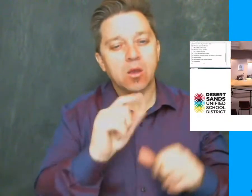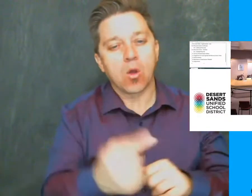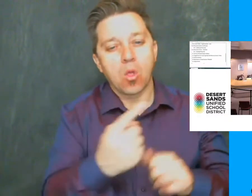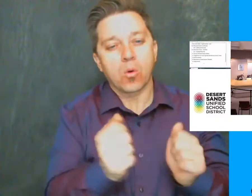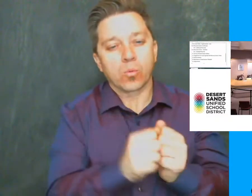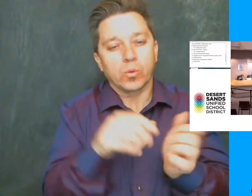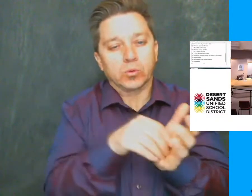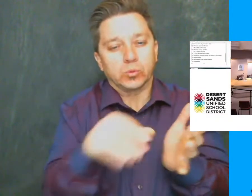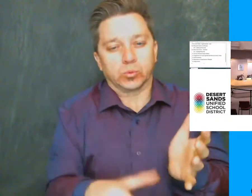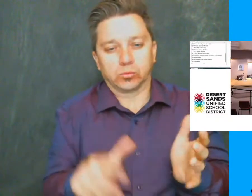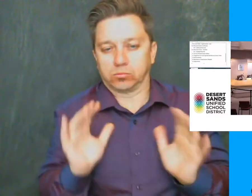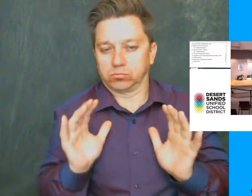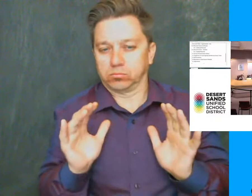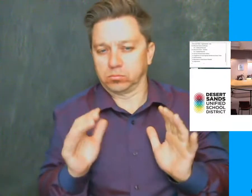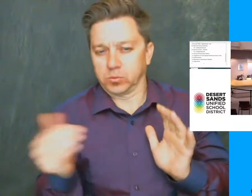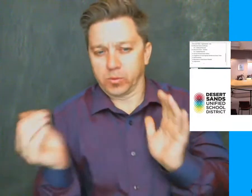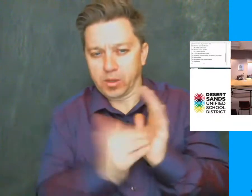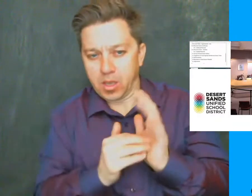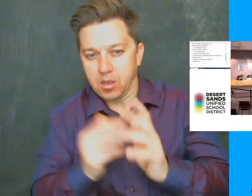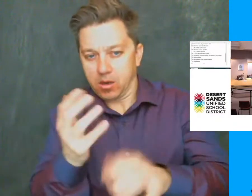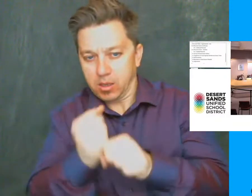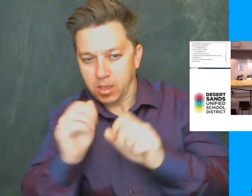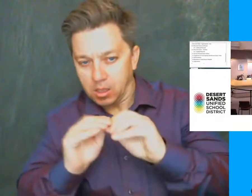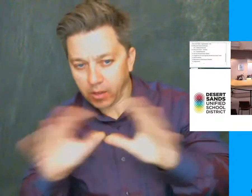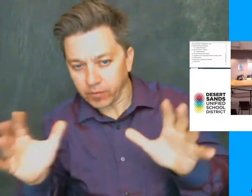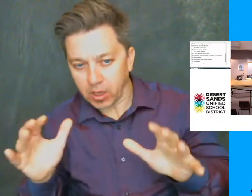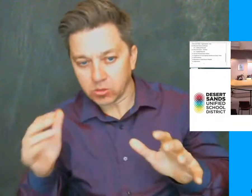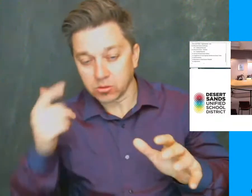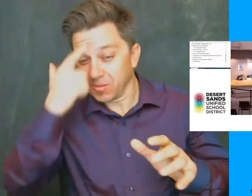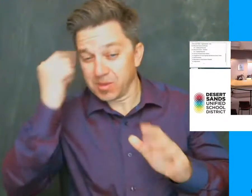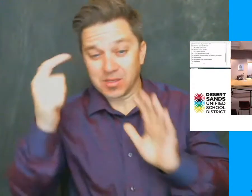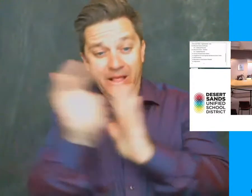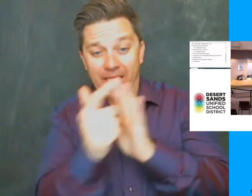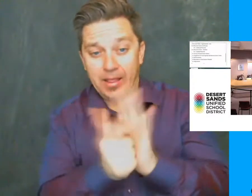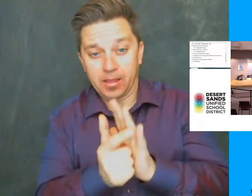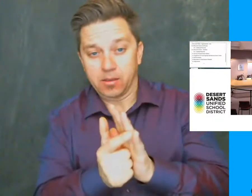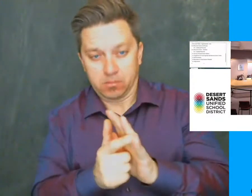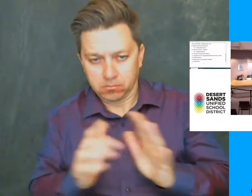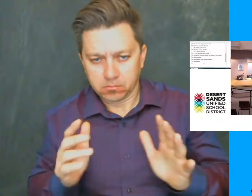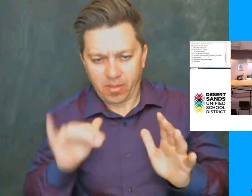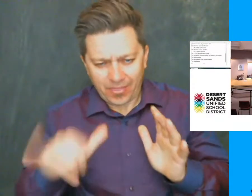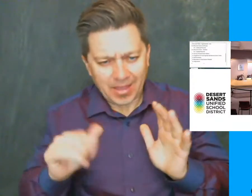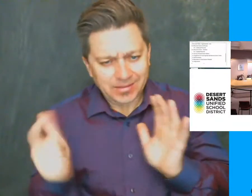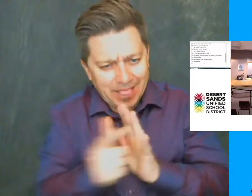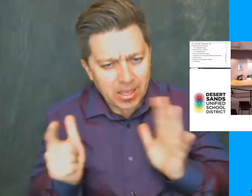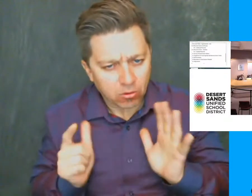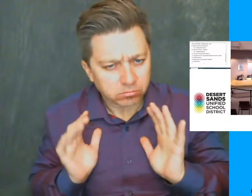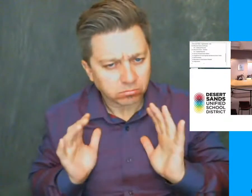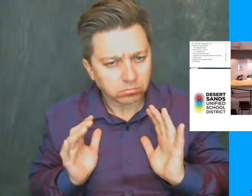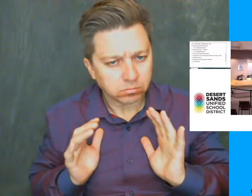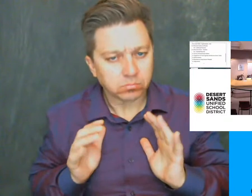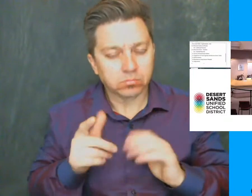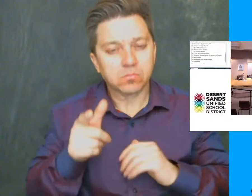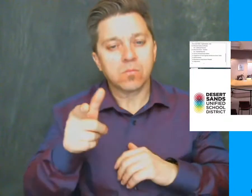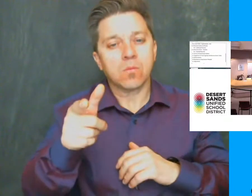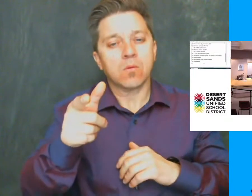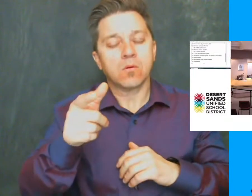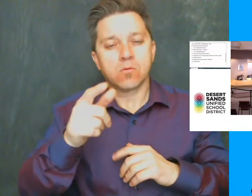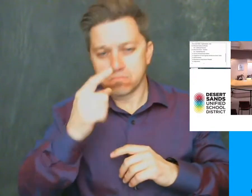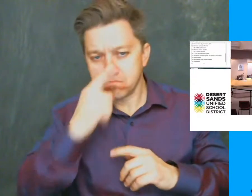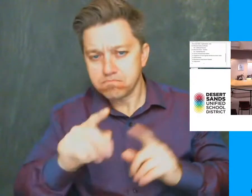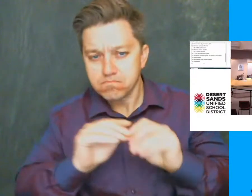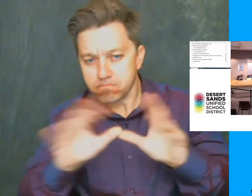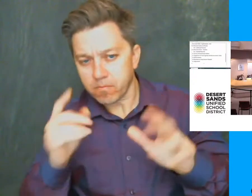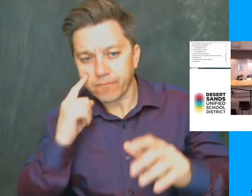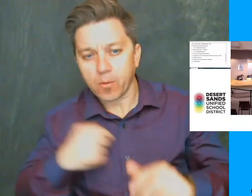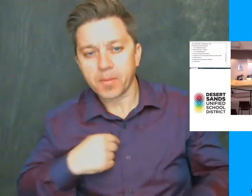want to, again, get clarification of that, because legally, I mean, that's illegal. So can you clarify that for